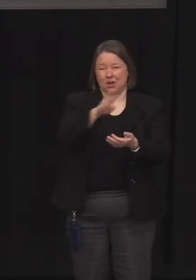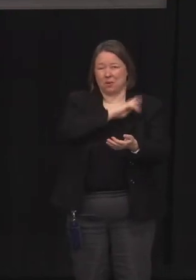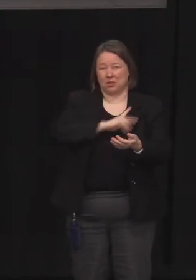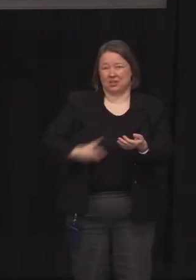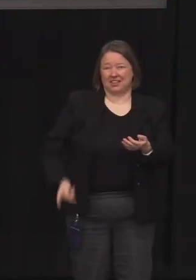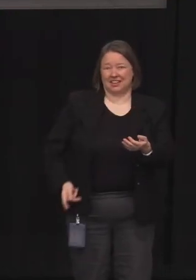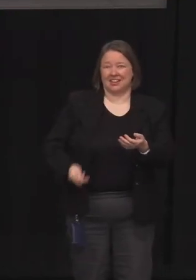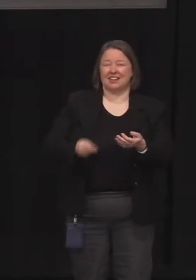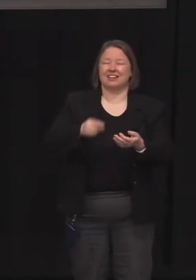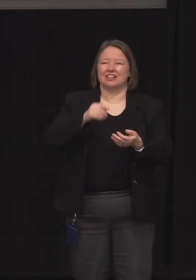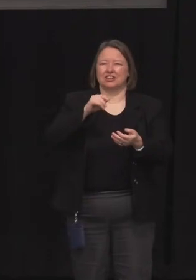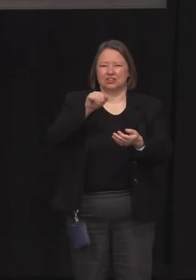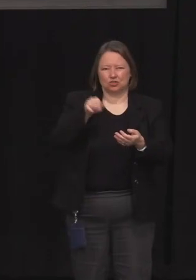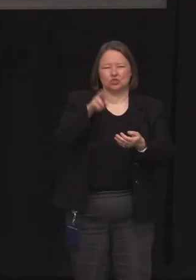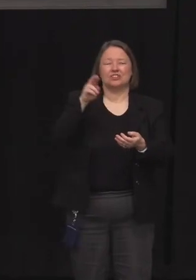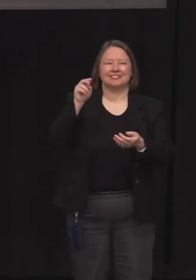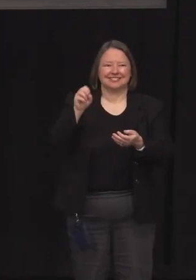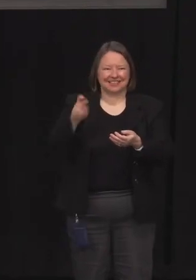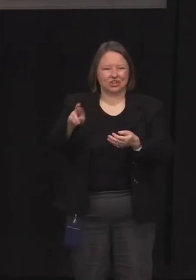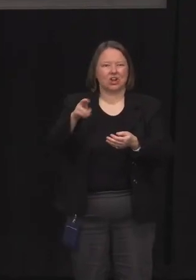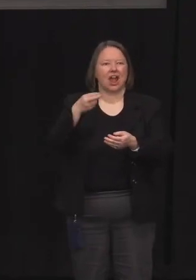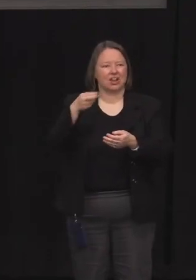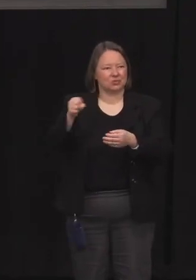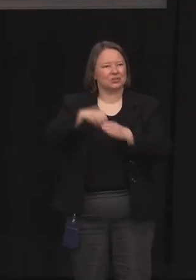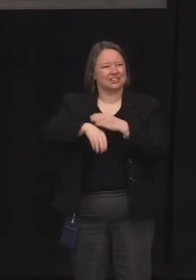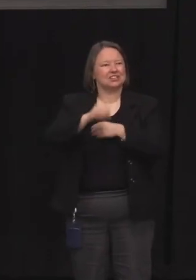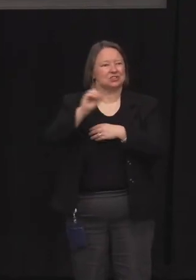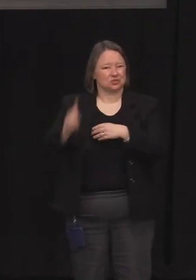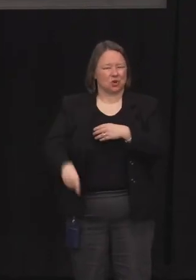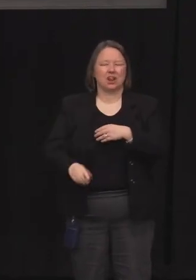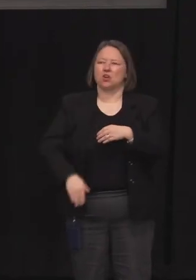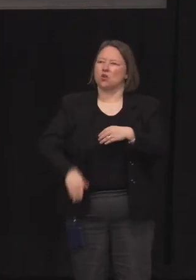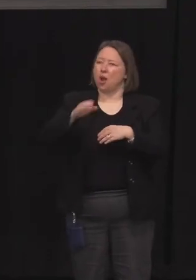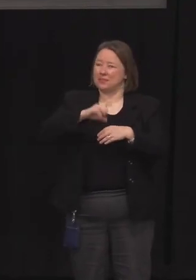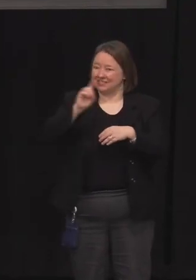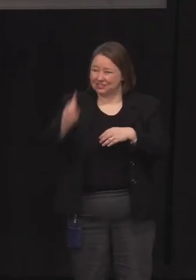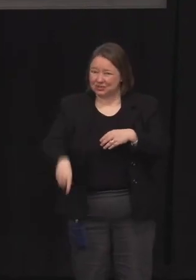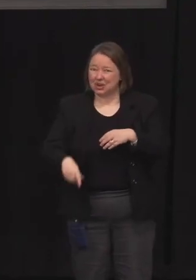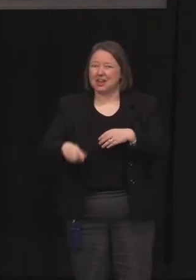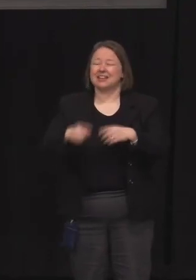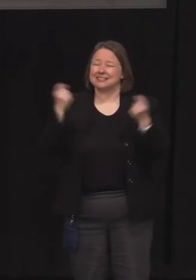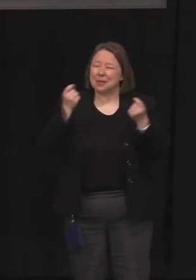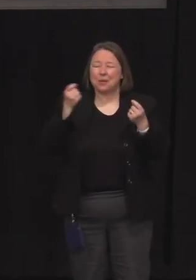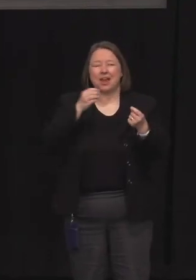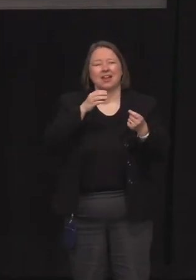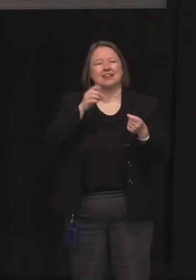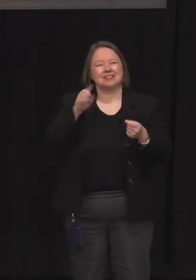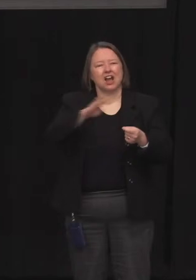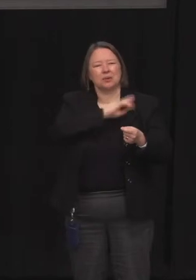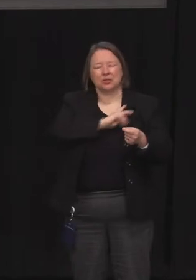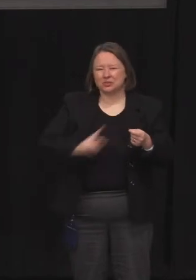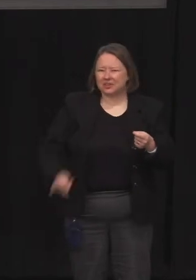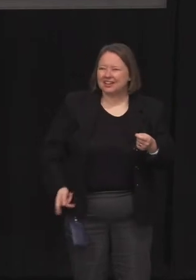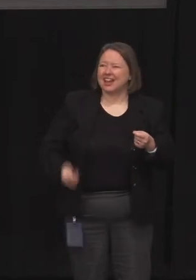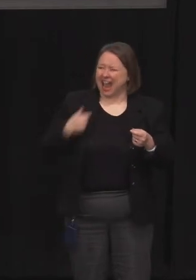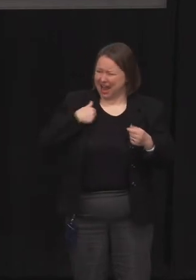Jr. Senior High School in Detroit. And growing up in the D also meant celebrating Dr. King even as a